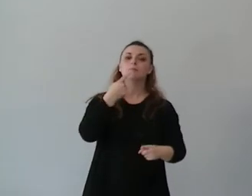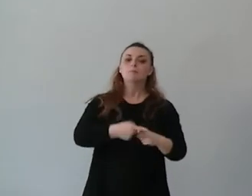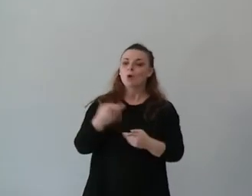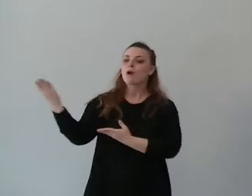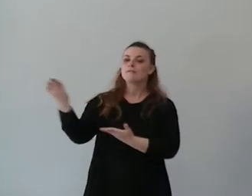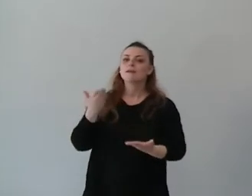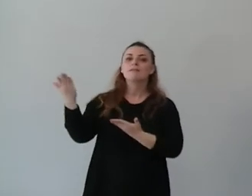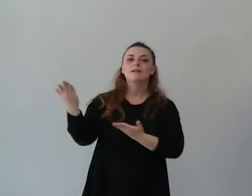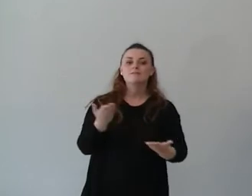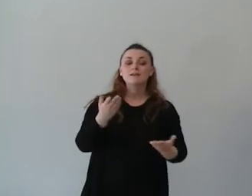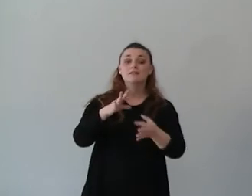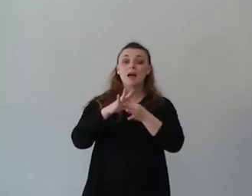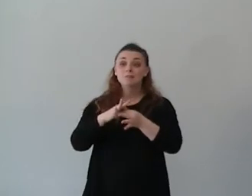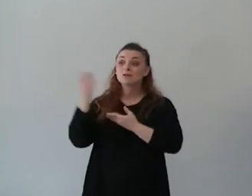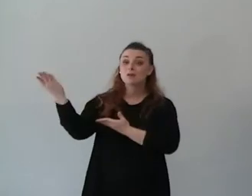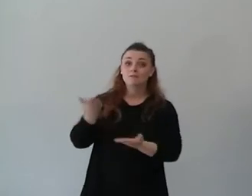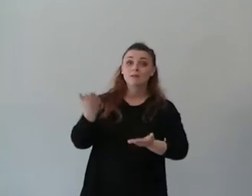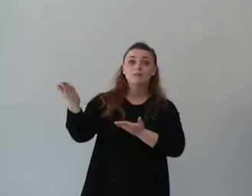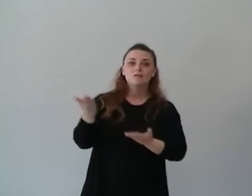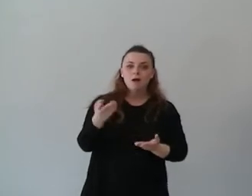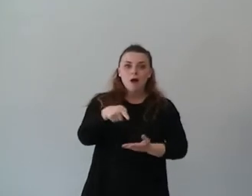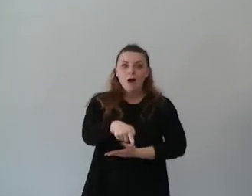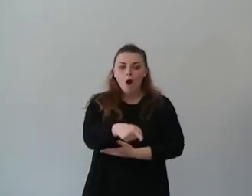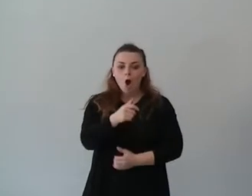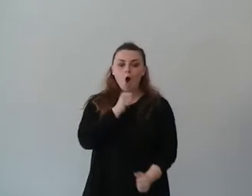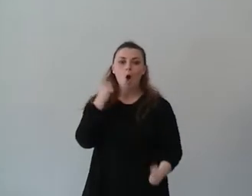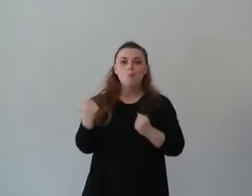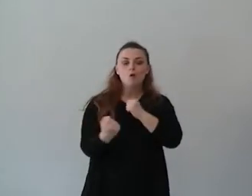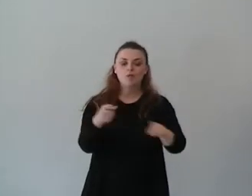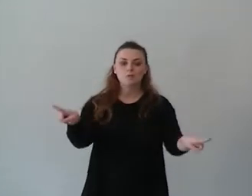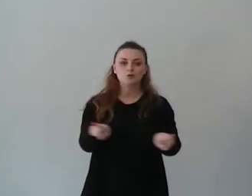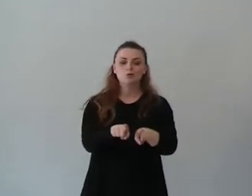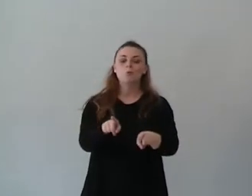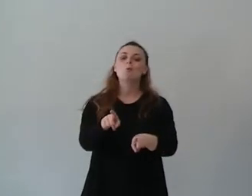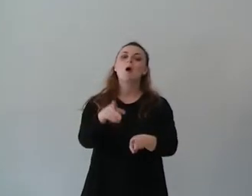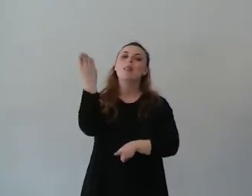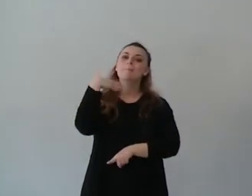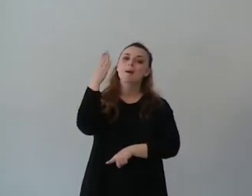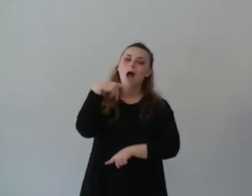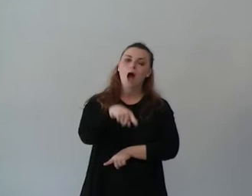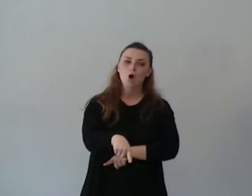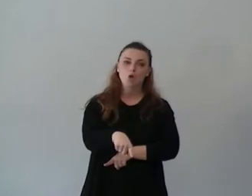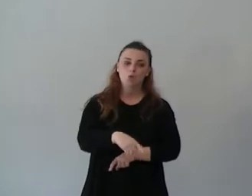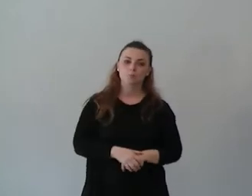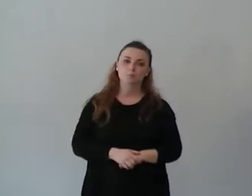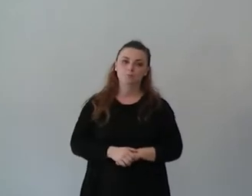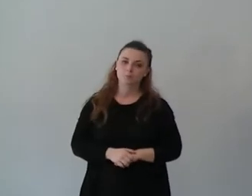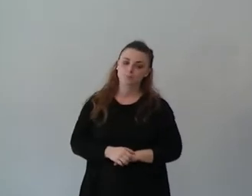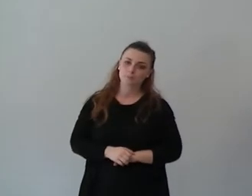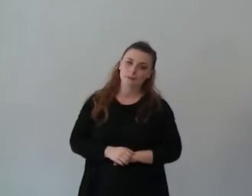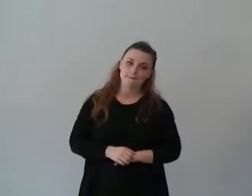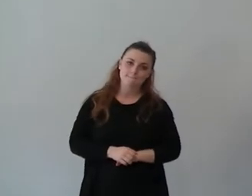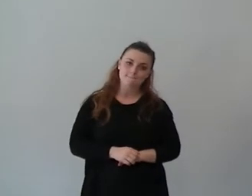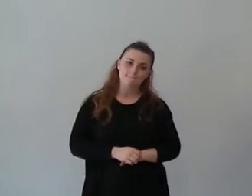amici, stava agendo come un Paolo. So he was a Paul to some of the younger people who came that didn't yet